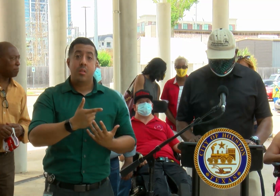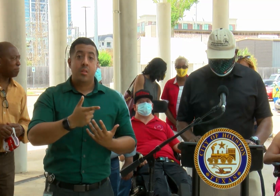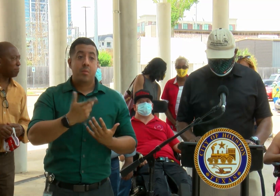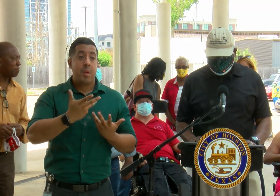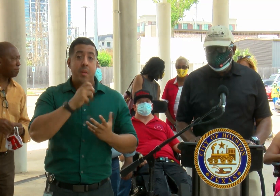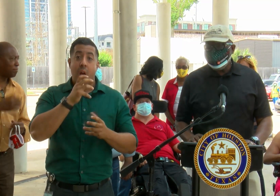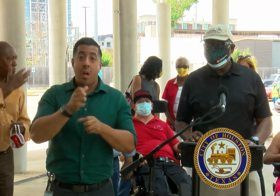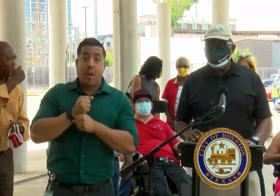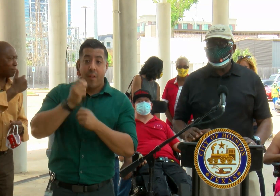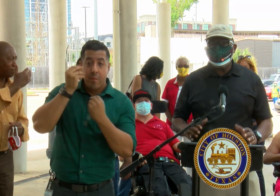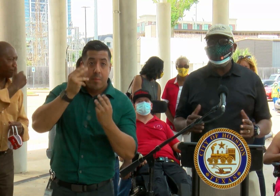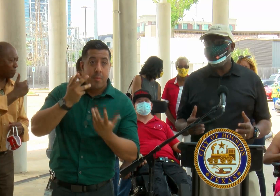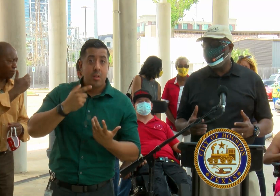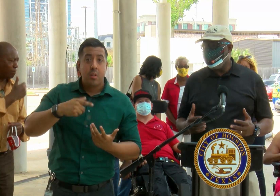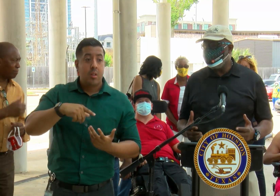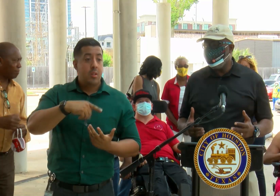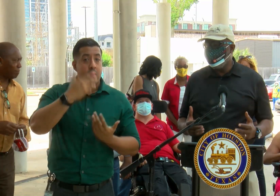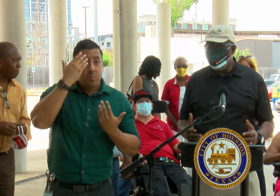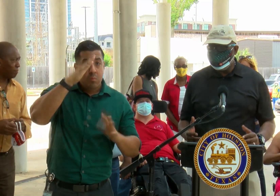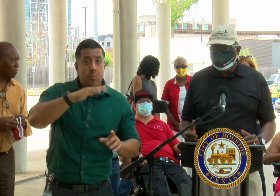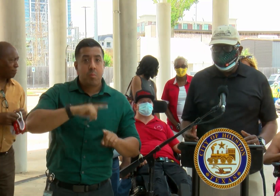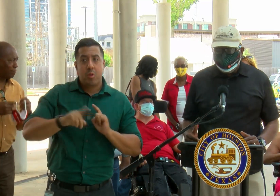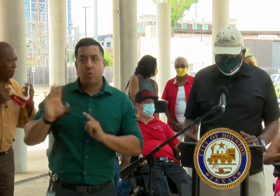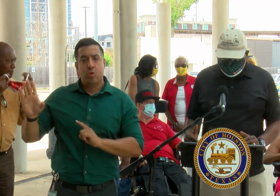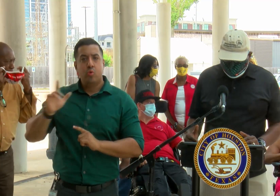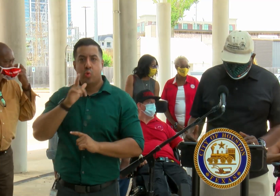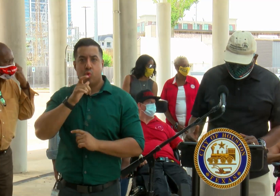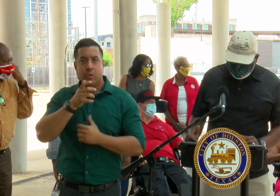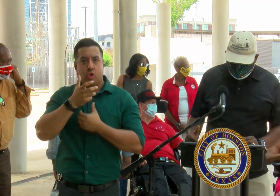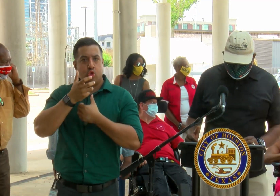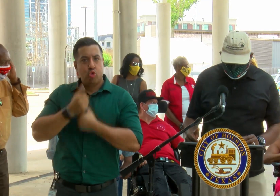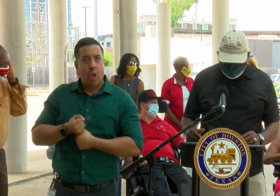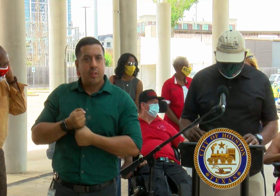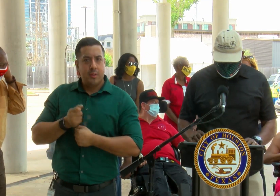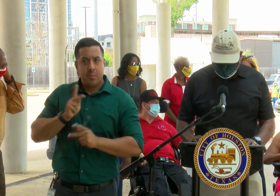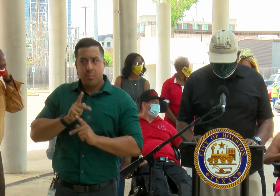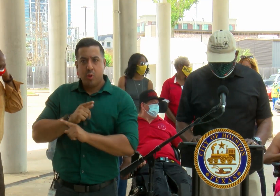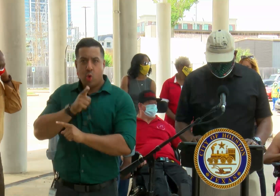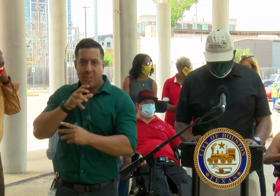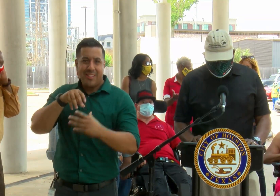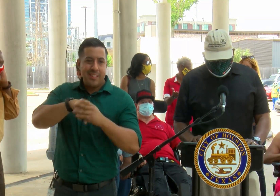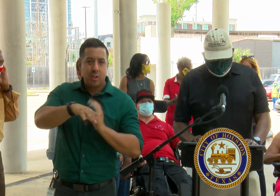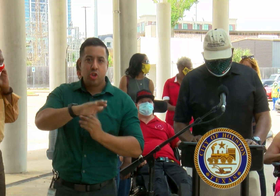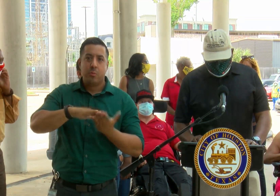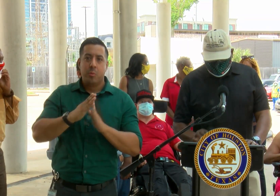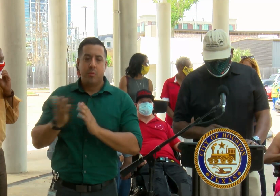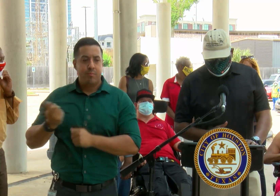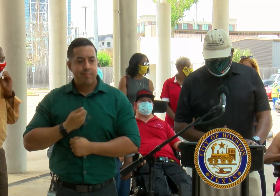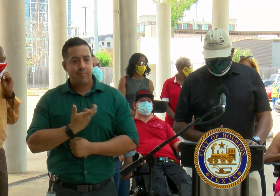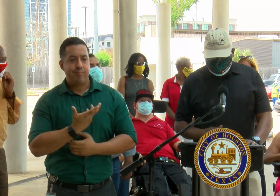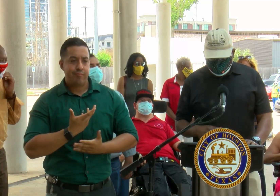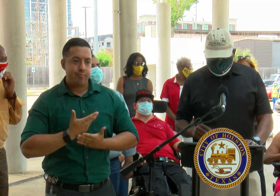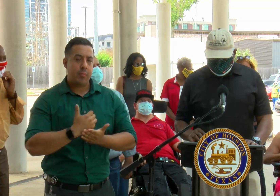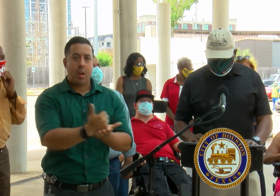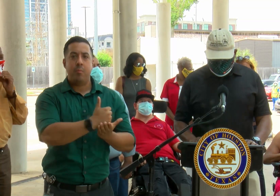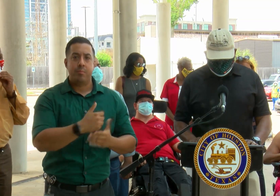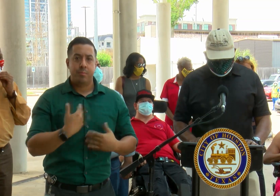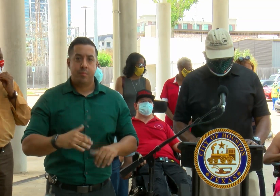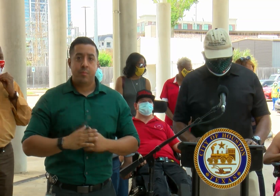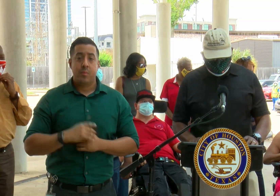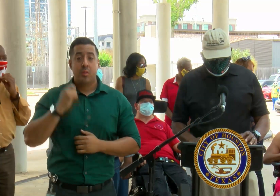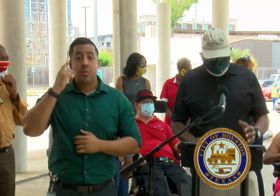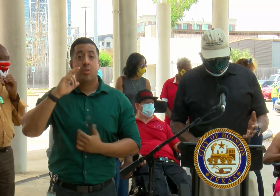otherwise receive this information, because you're a trusted voice within this community. The Health Department's Human